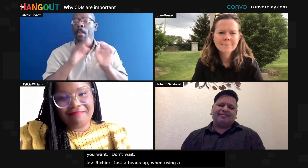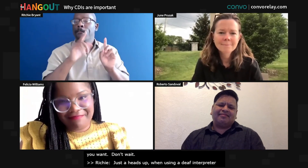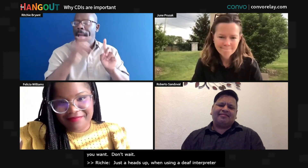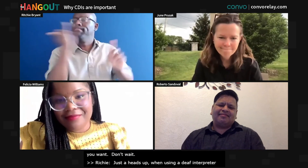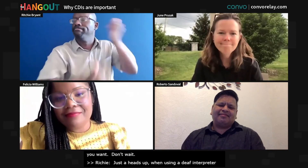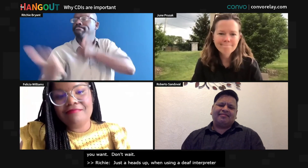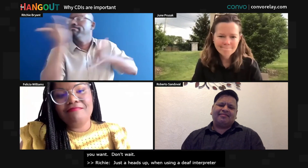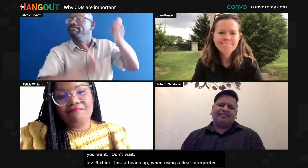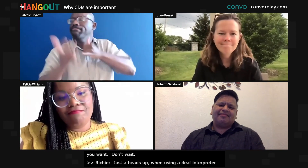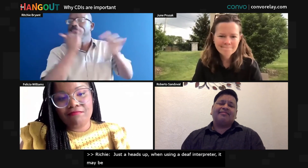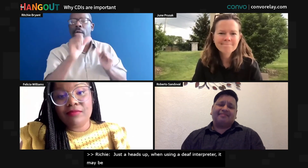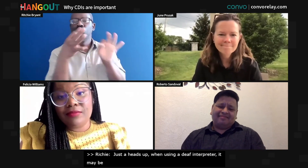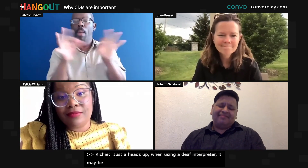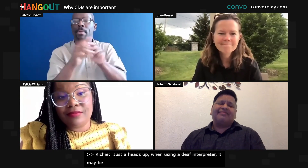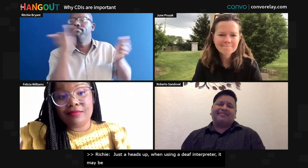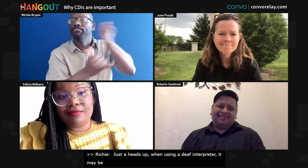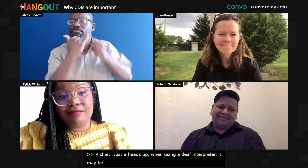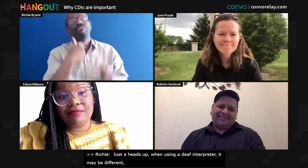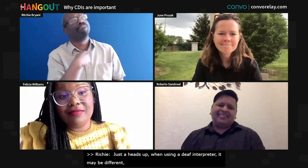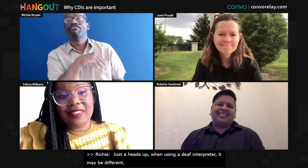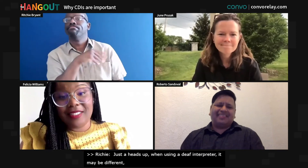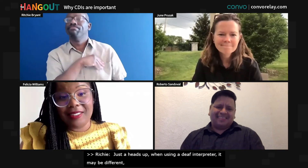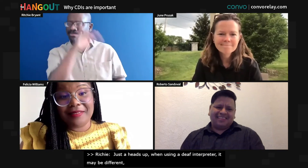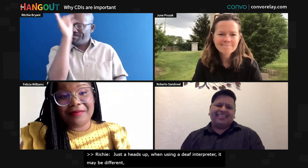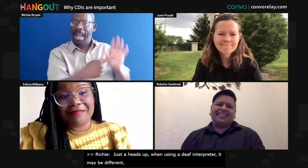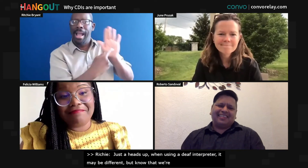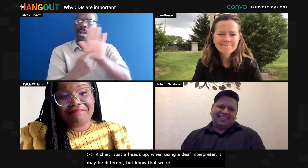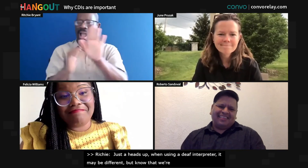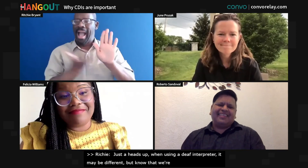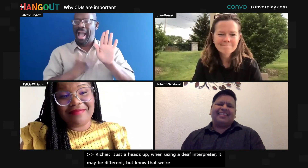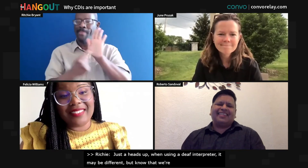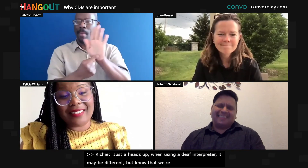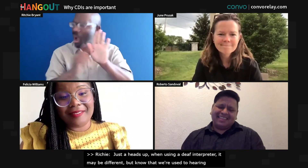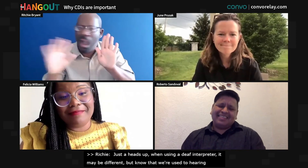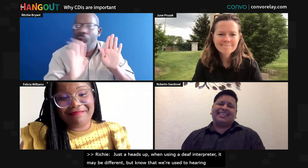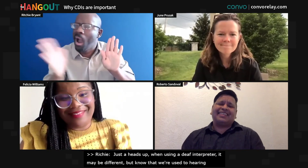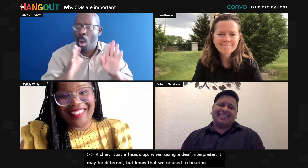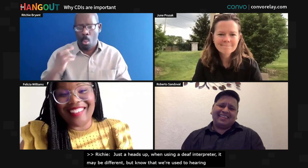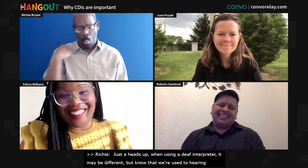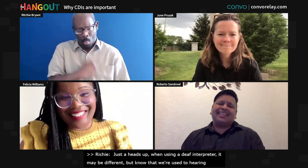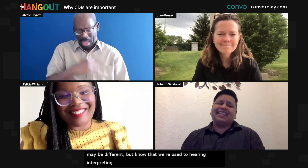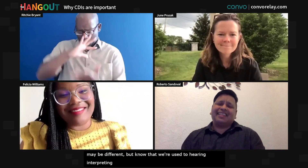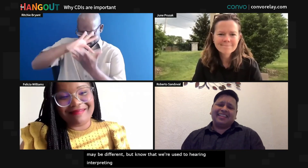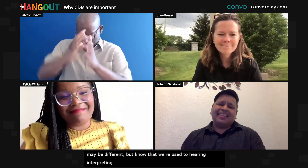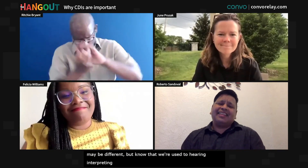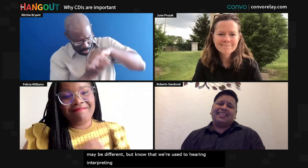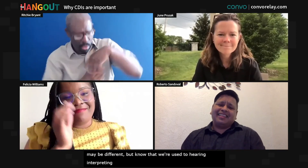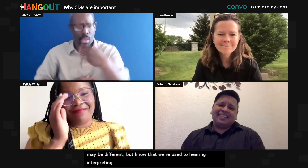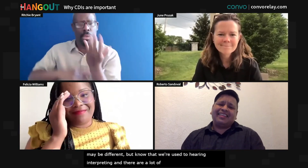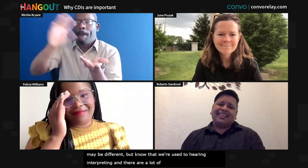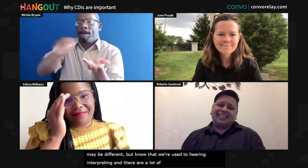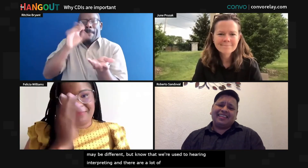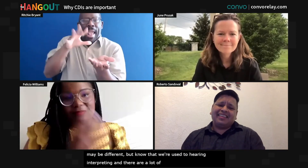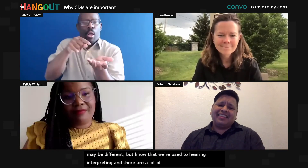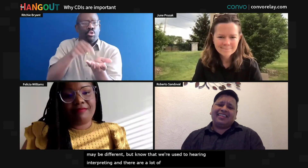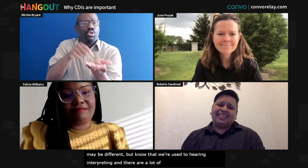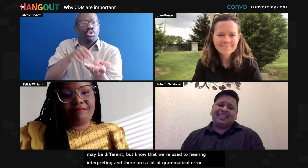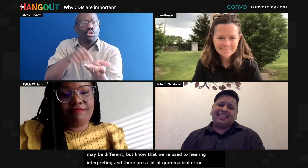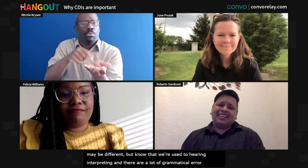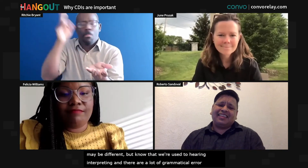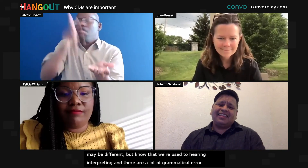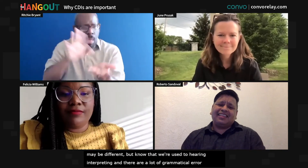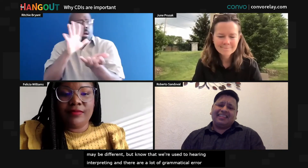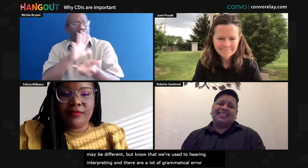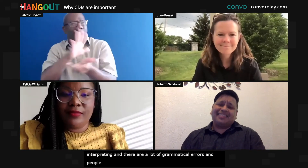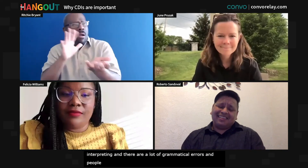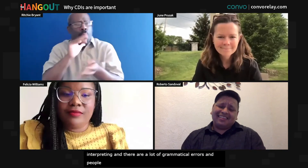that we're used to hearing interpreters. And of course, there's a lot of grammatical errors, and a lot of deaf people just take those as our model. And so we really have